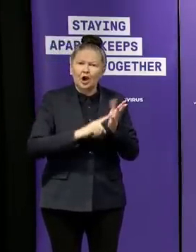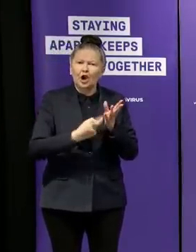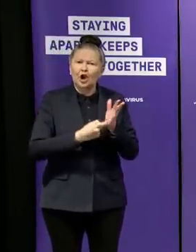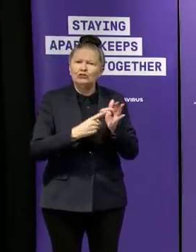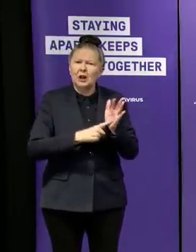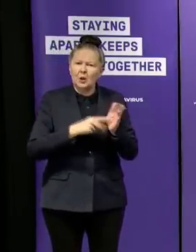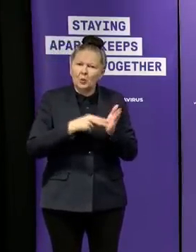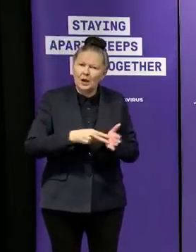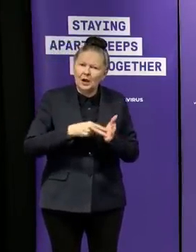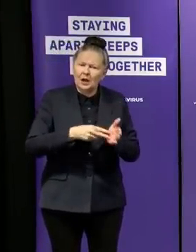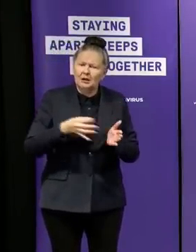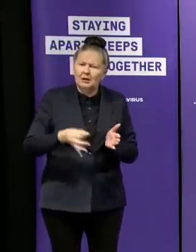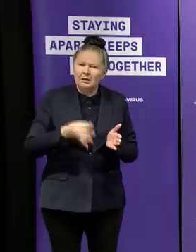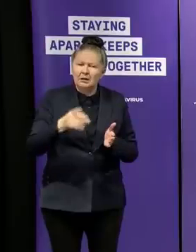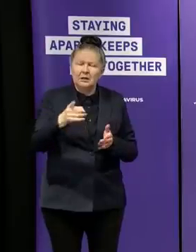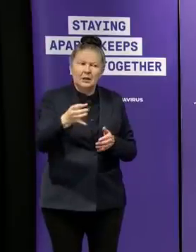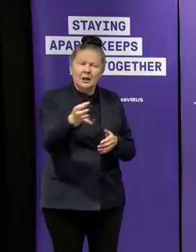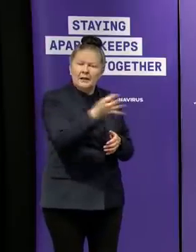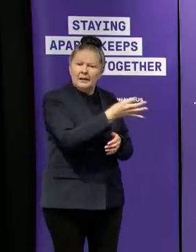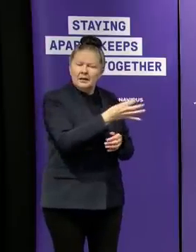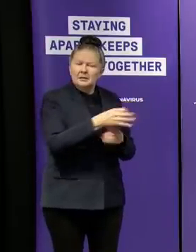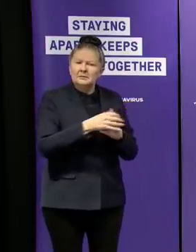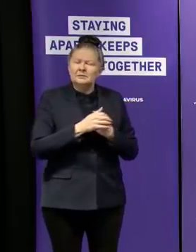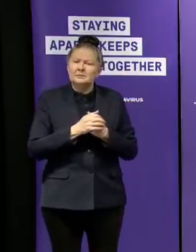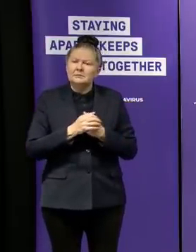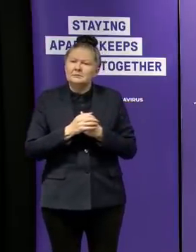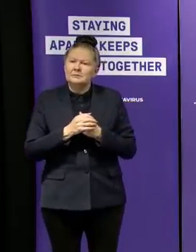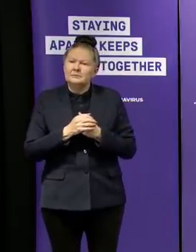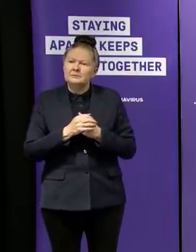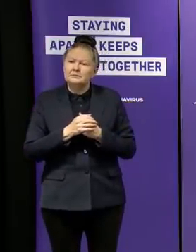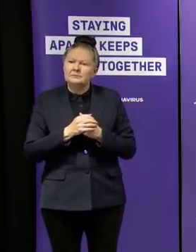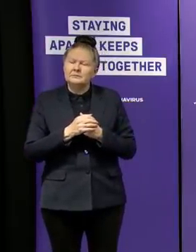you. Do you anticipate much more rigorous and more